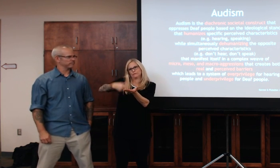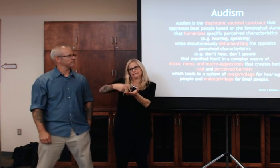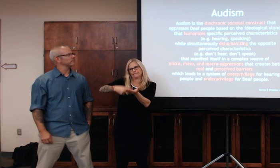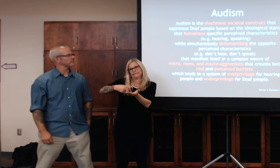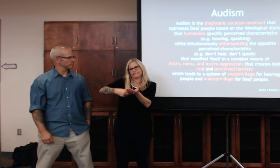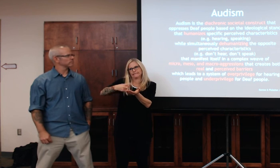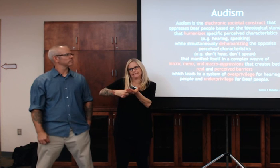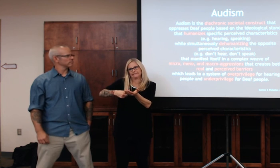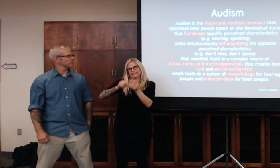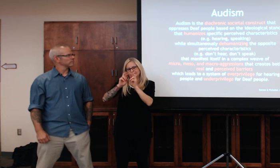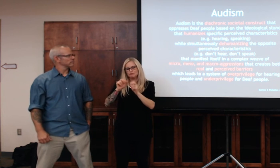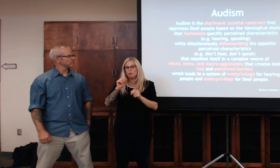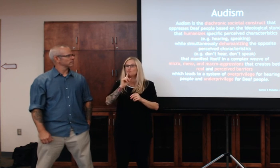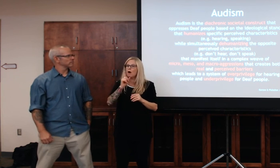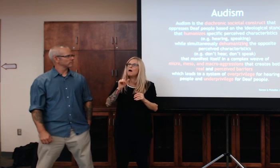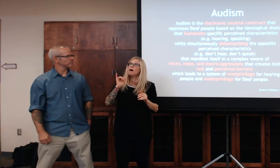That needs to be discussed.